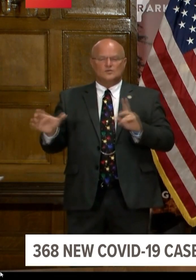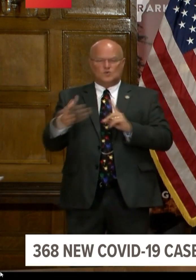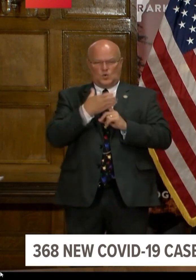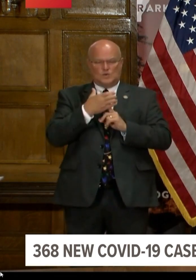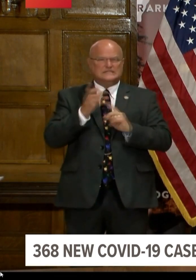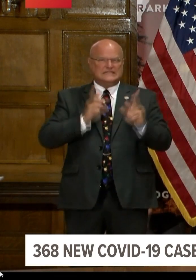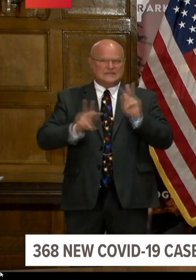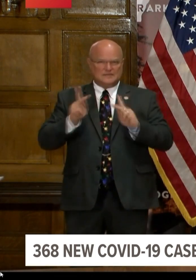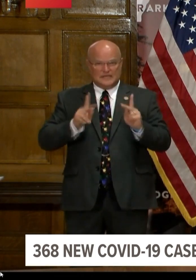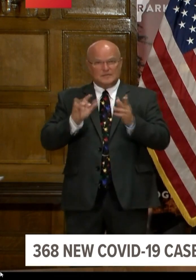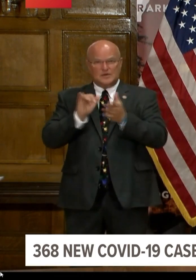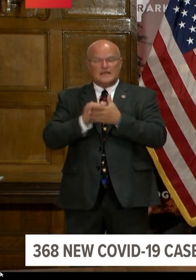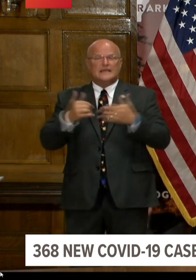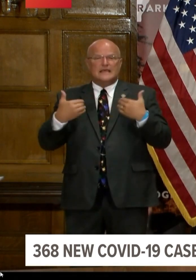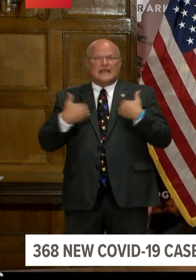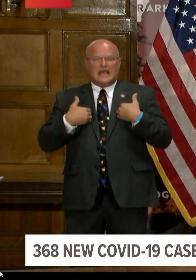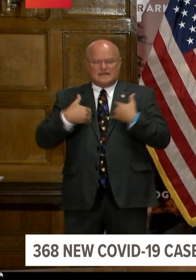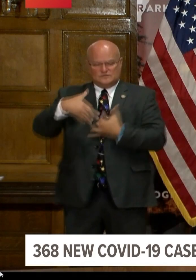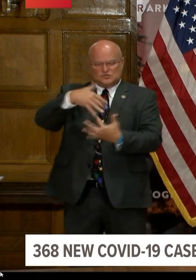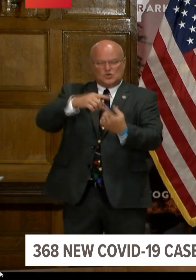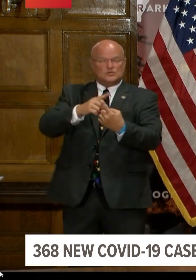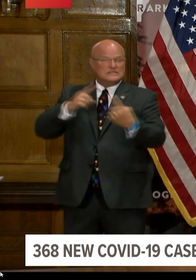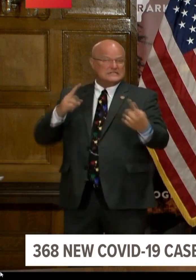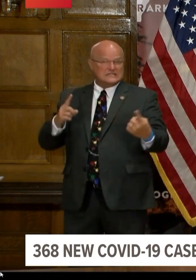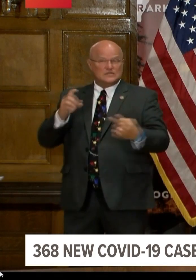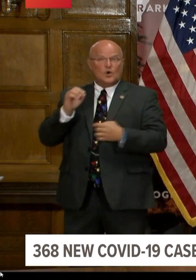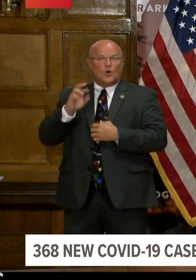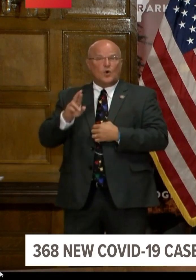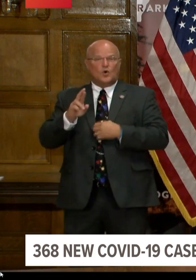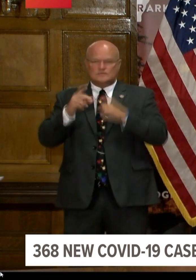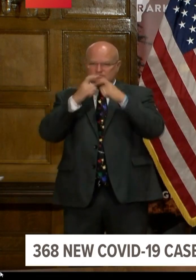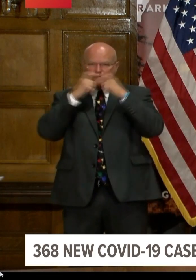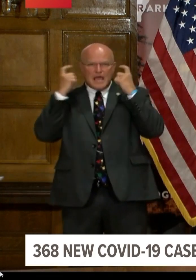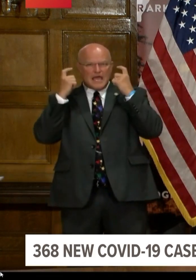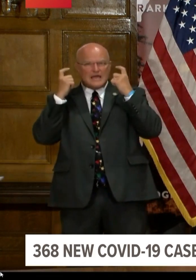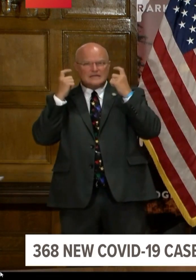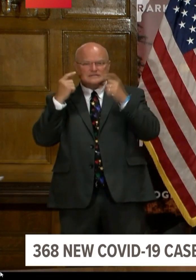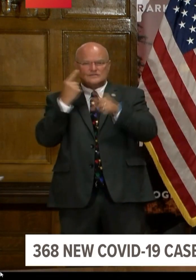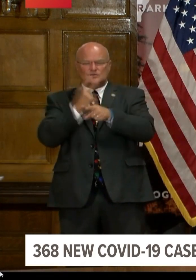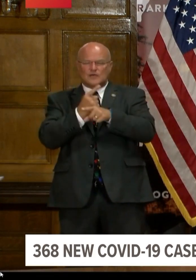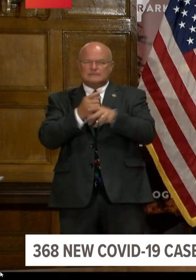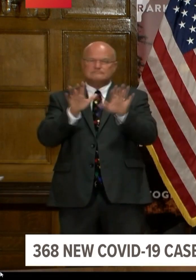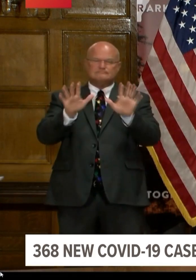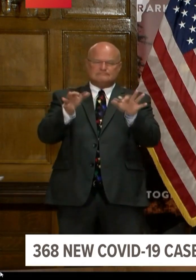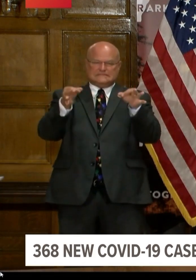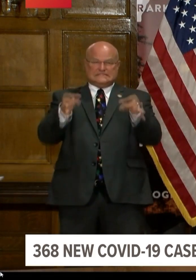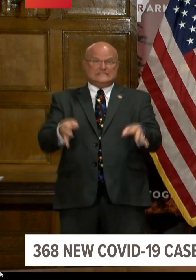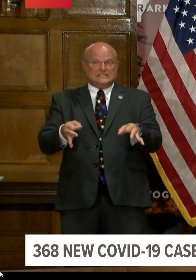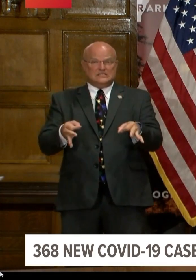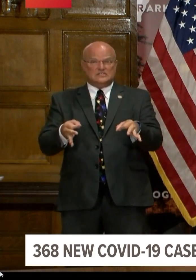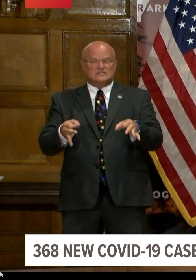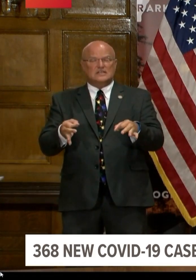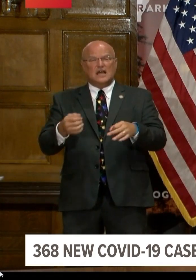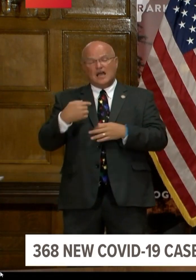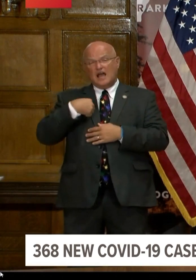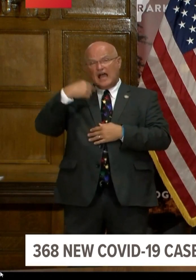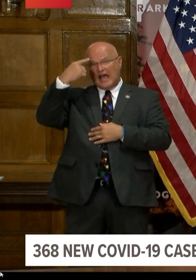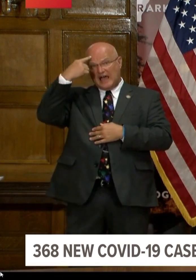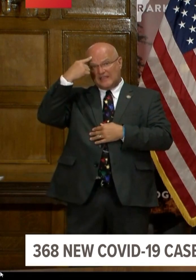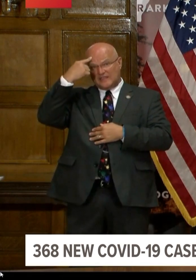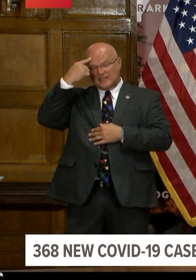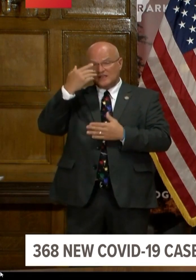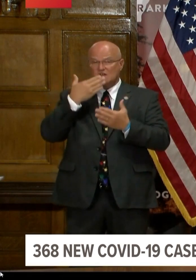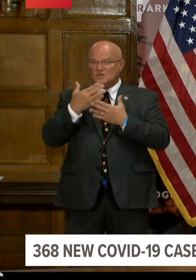quarantine those that have socially distanced or they've worn a mask, and that the right judgments are made there. I think they're doing a